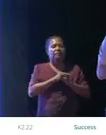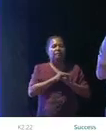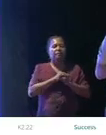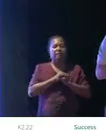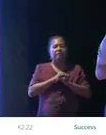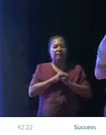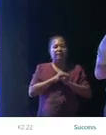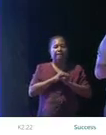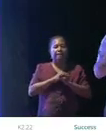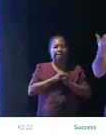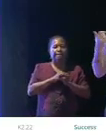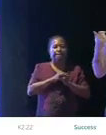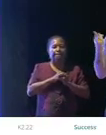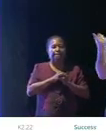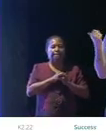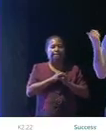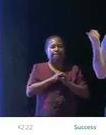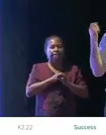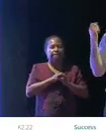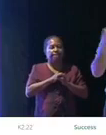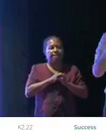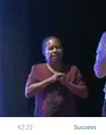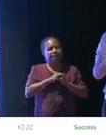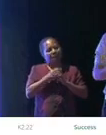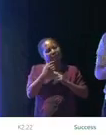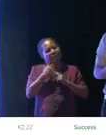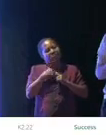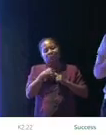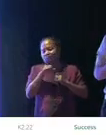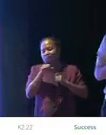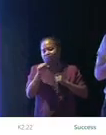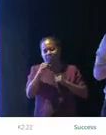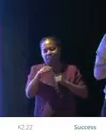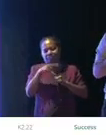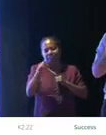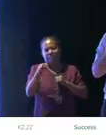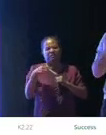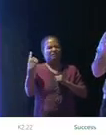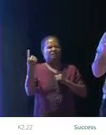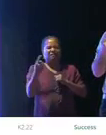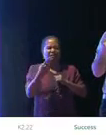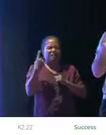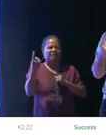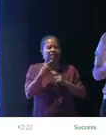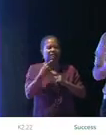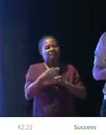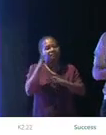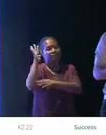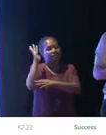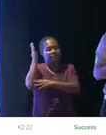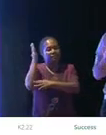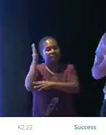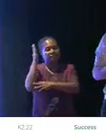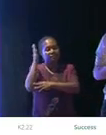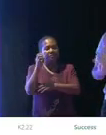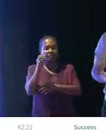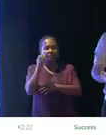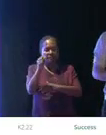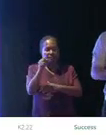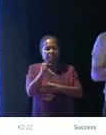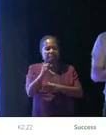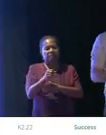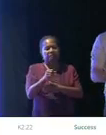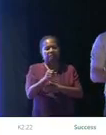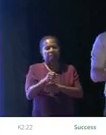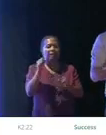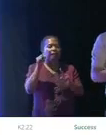Now I'm not going to go over absolutely everything that you're seeing, but Some of the really amazing things